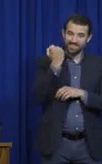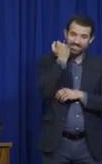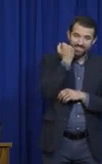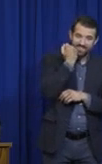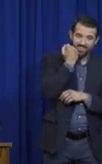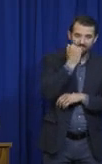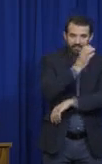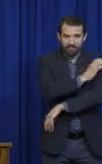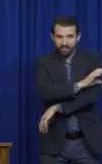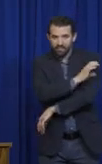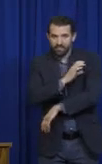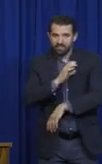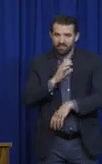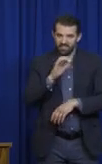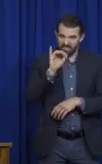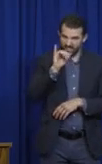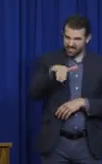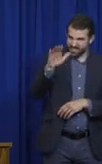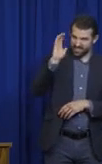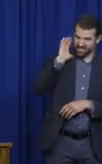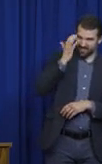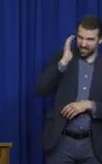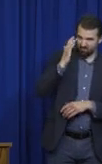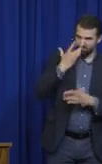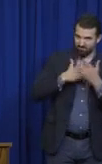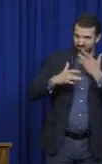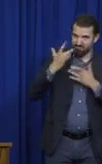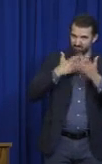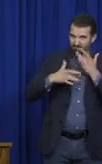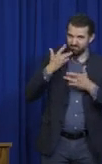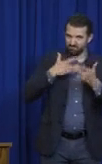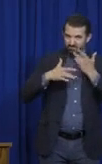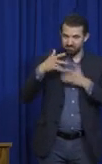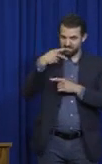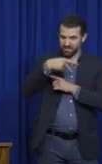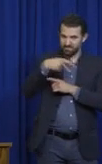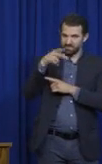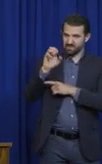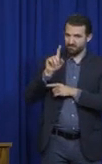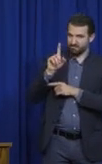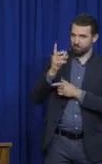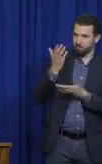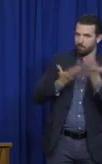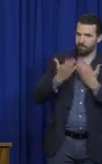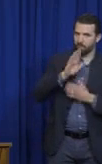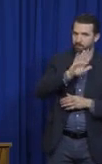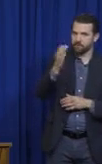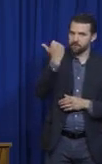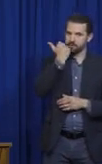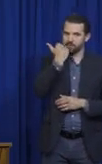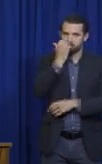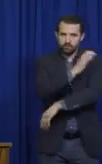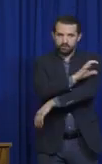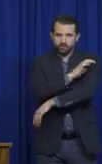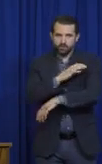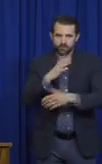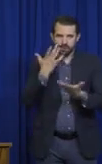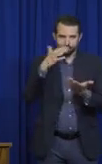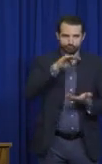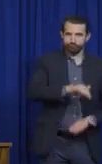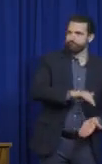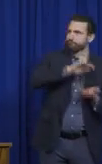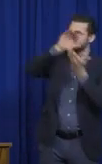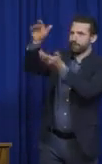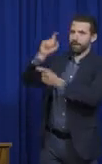clinics, are apparently short of PPE, in part because maybe they gave it away to other healthcare workers, and some